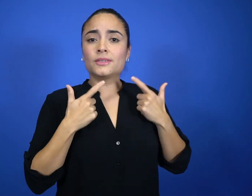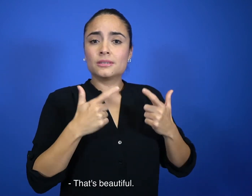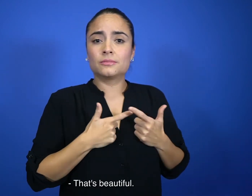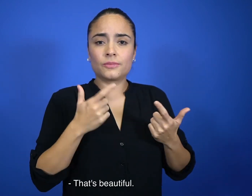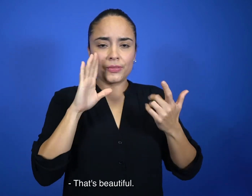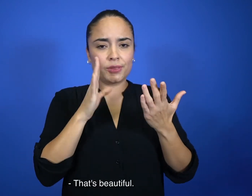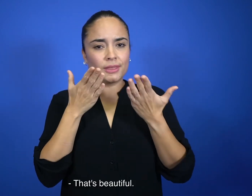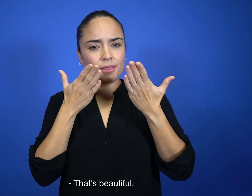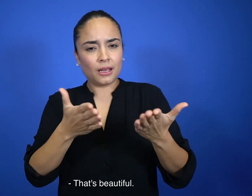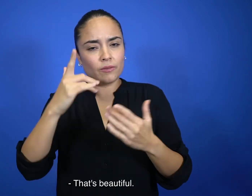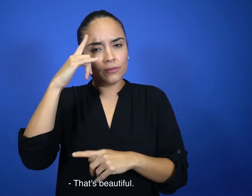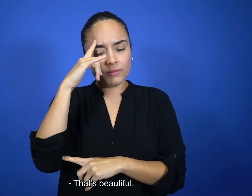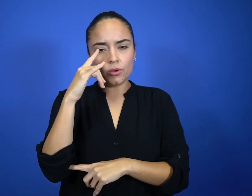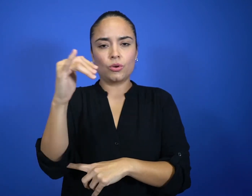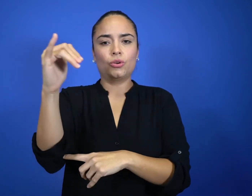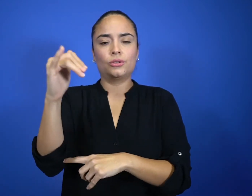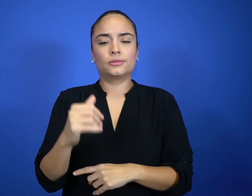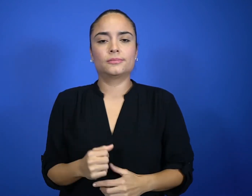That's beautiful.